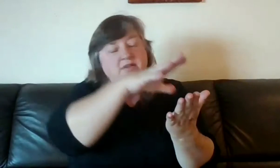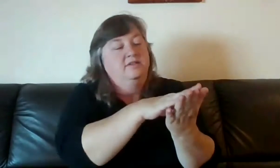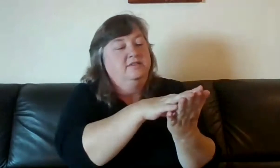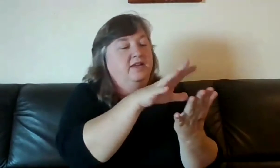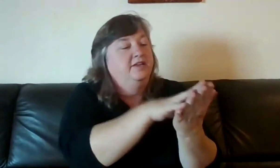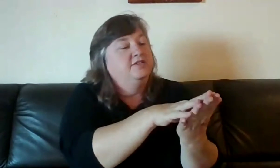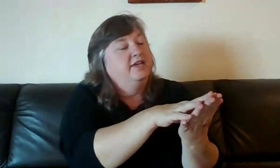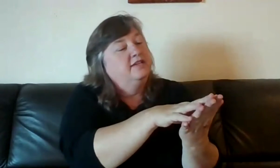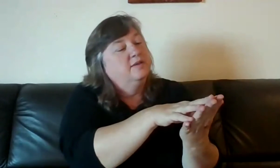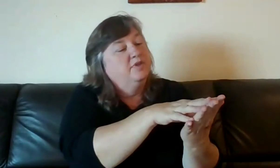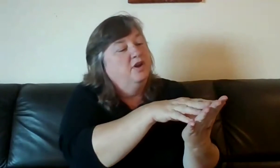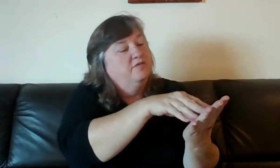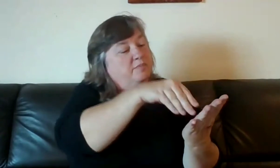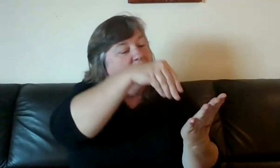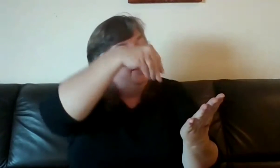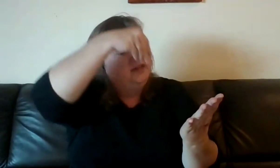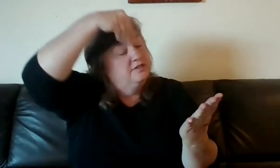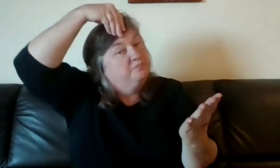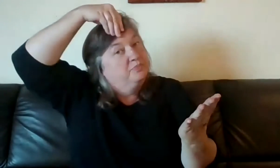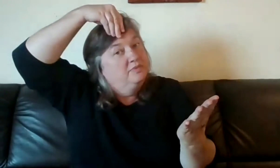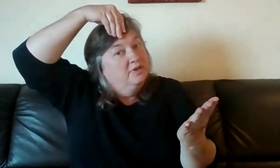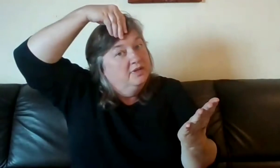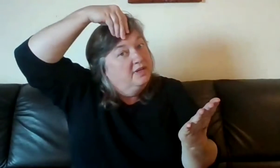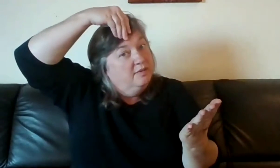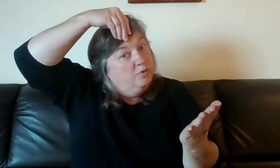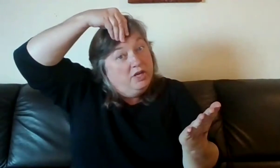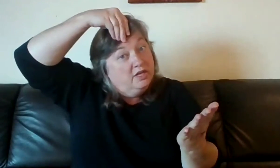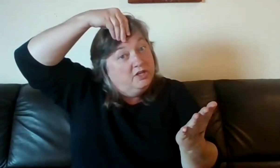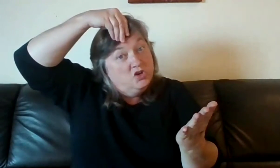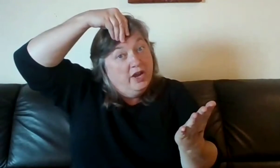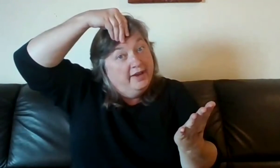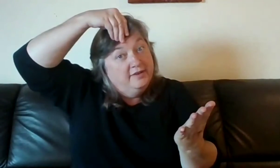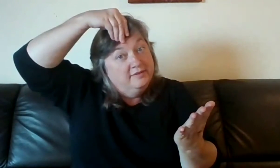It's kind of like you're taking something off of the page and putting it into your head.